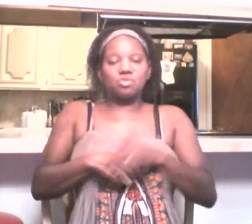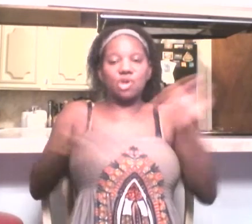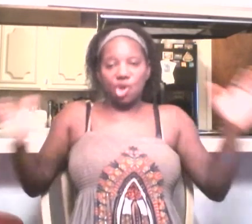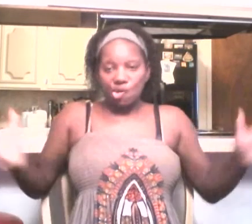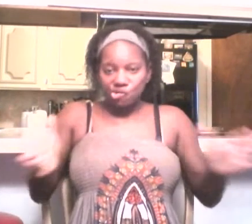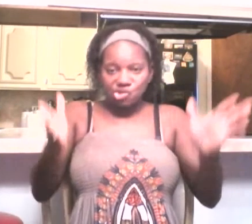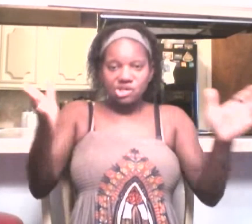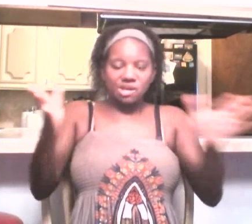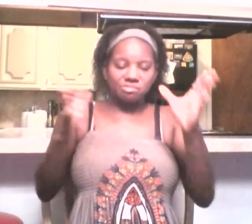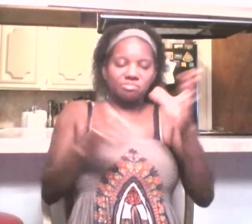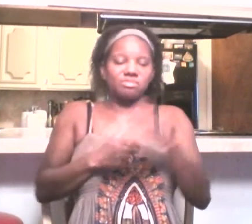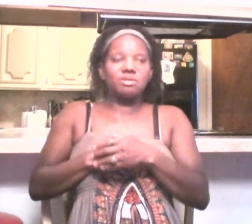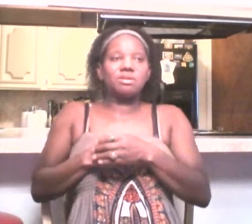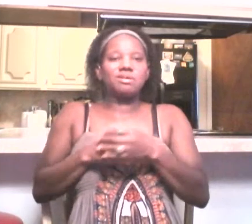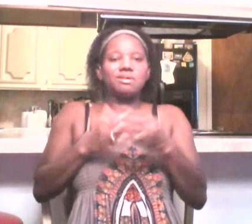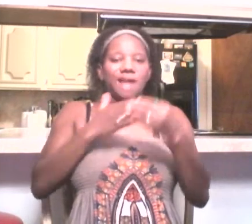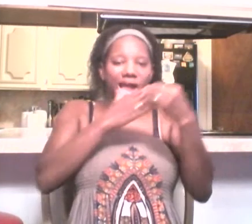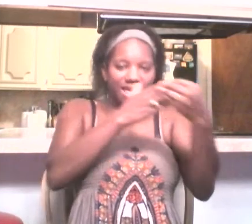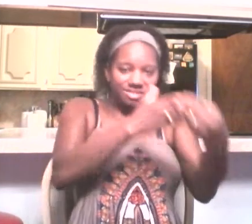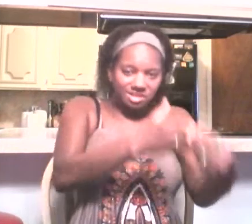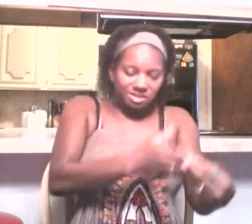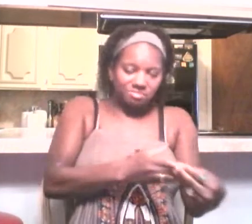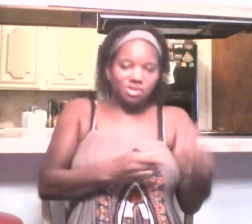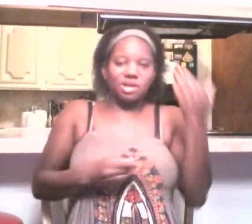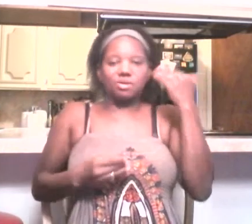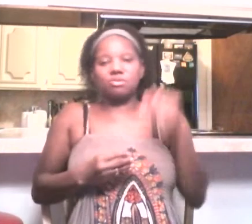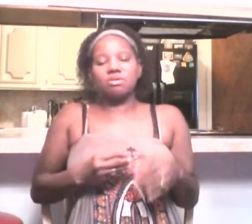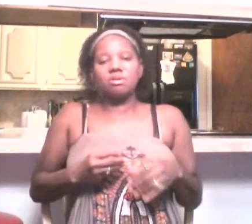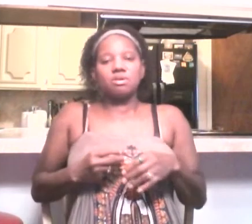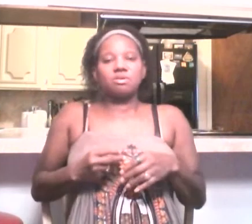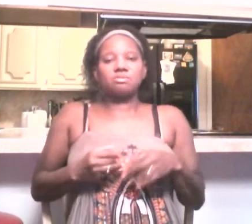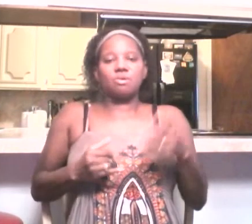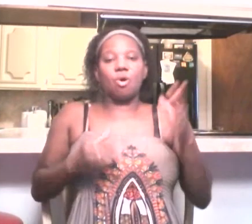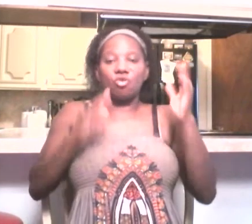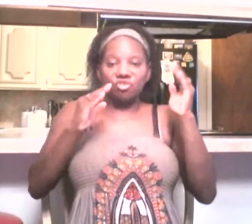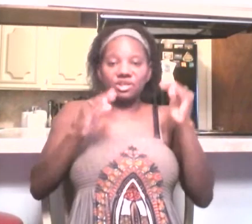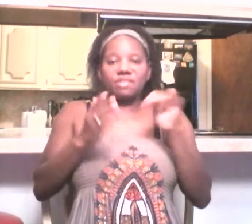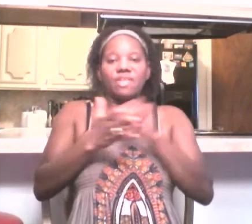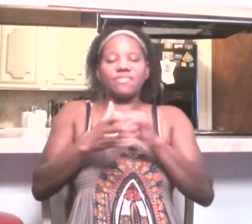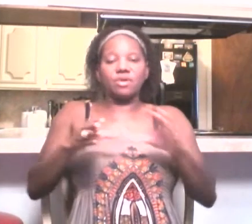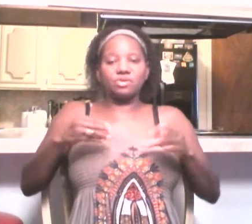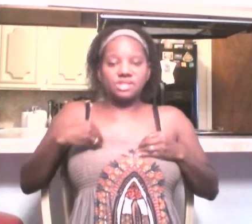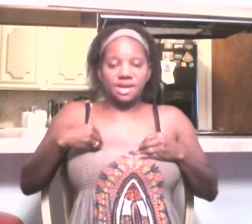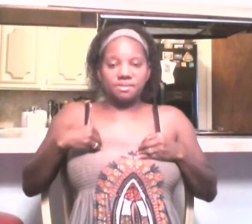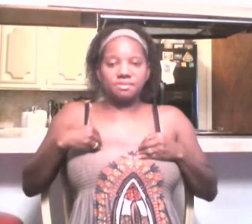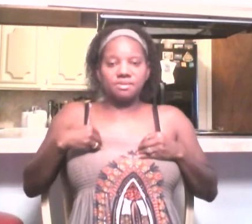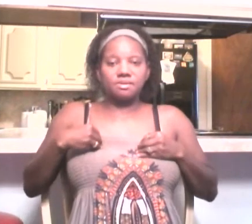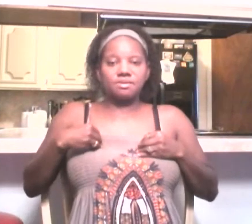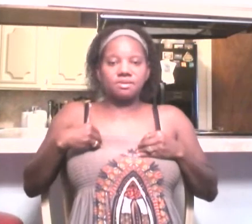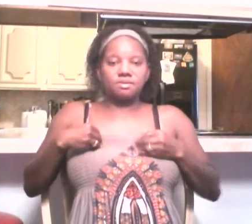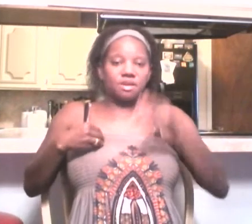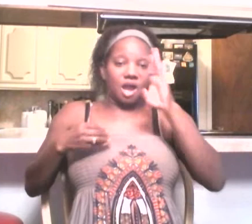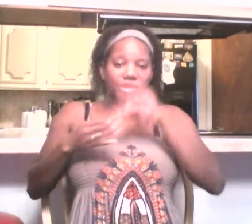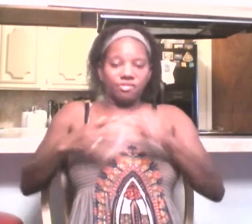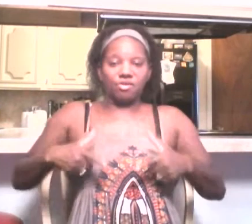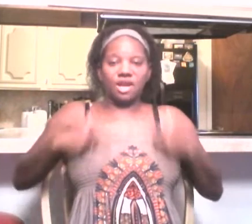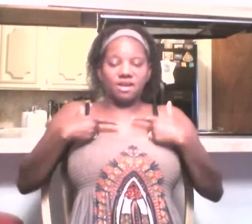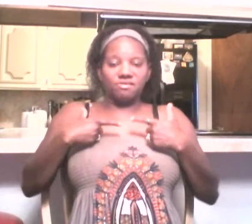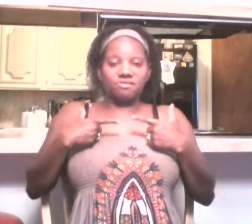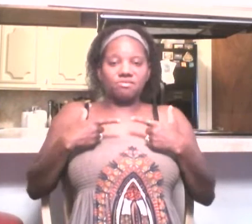You've encouraged them, guide them, you know, to hopefully that they will set God in their life